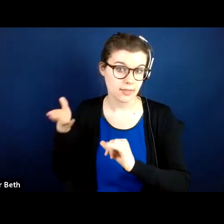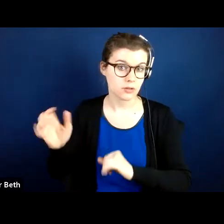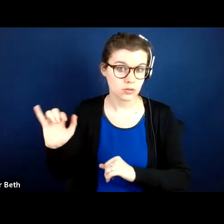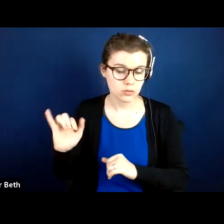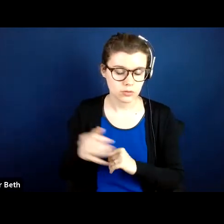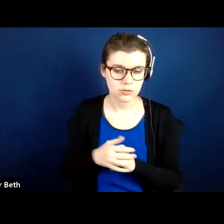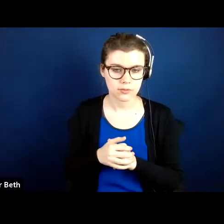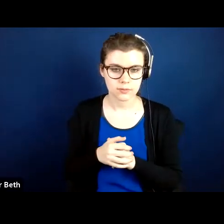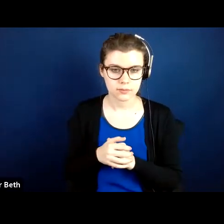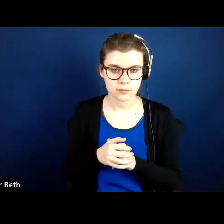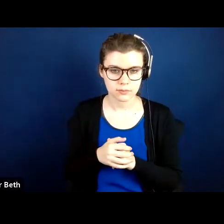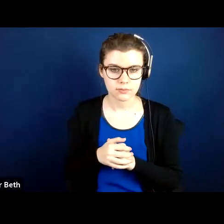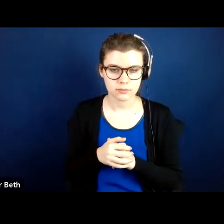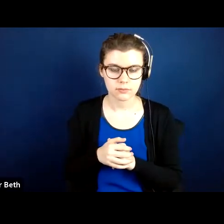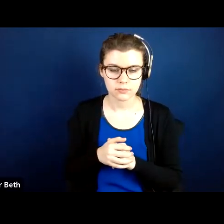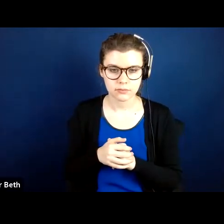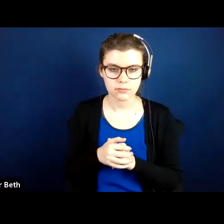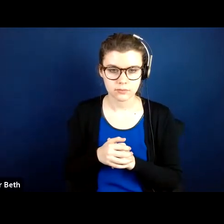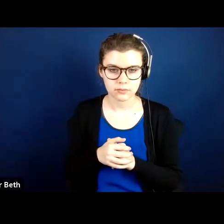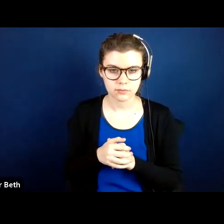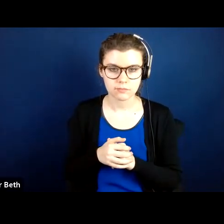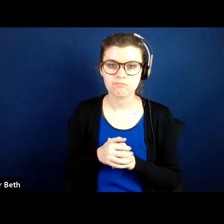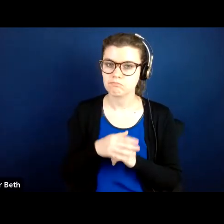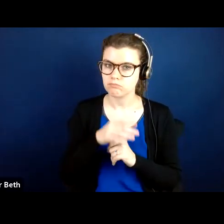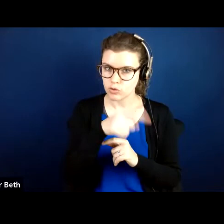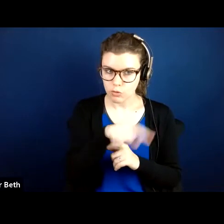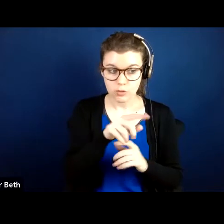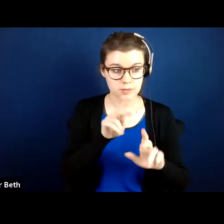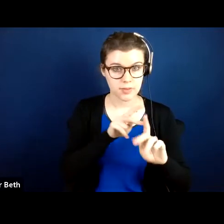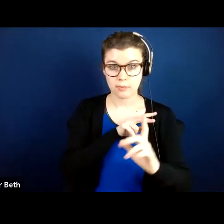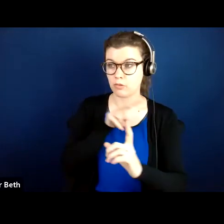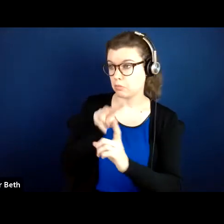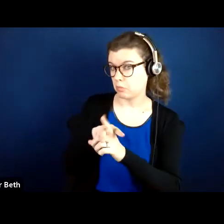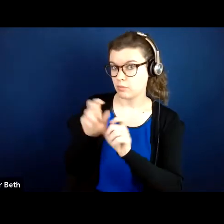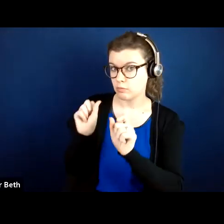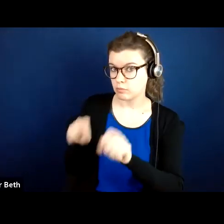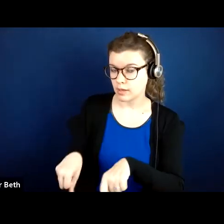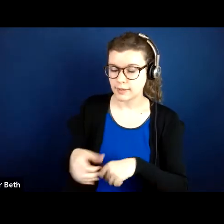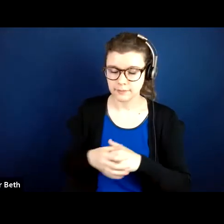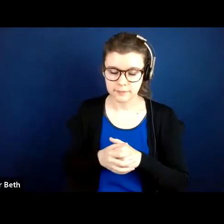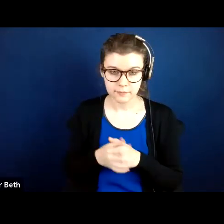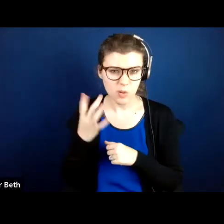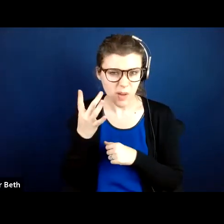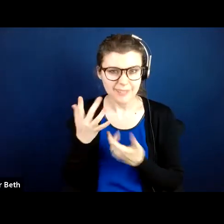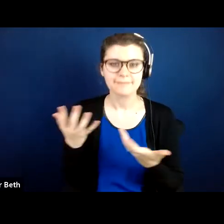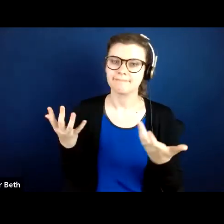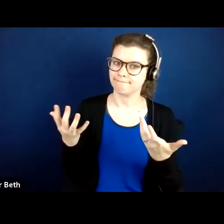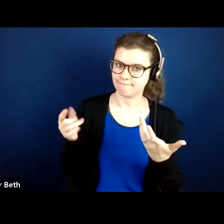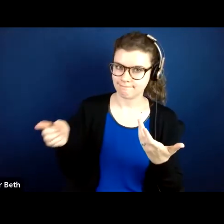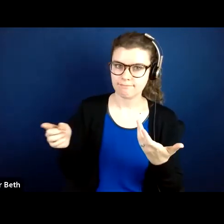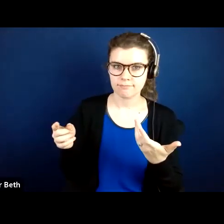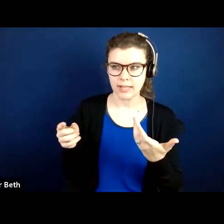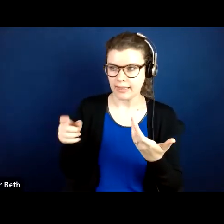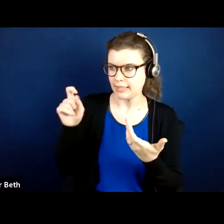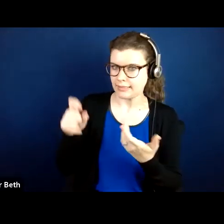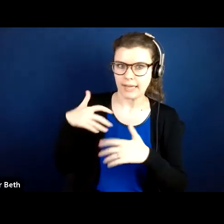not elderly but disabled applicants, and due to the need for the